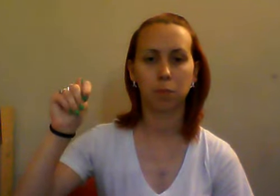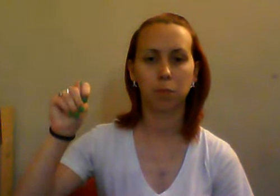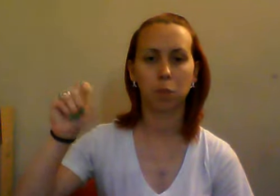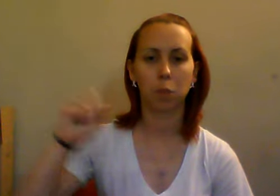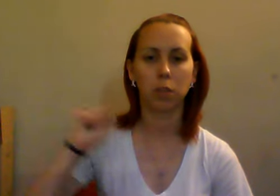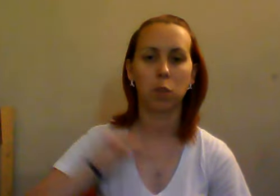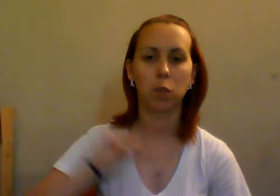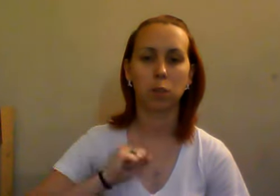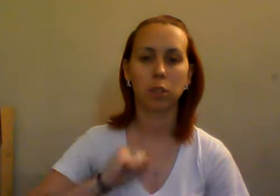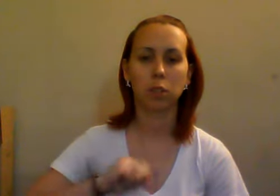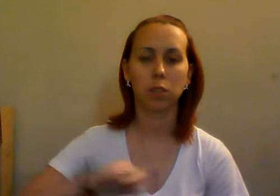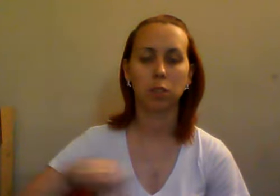One more time, watch that one closely.